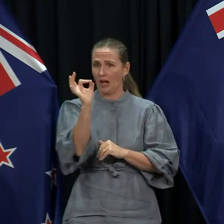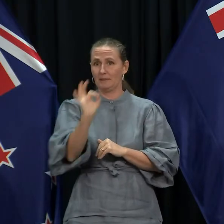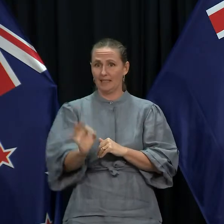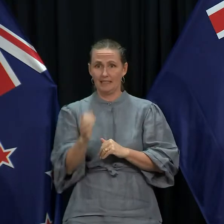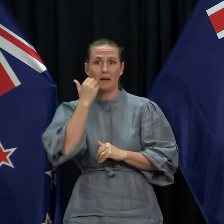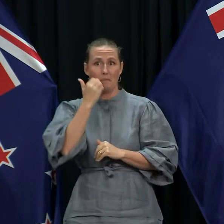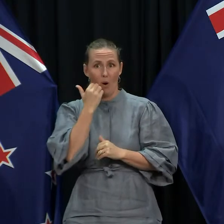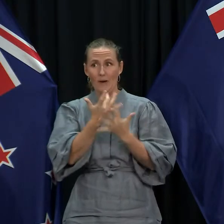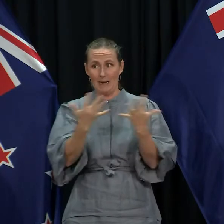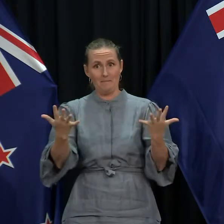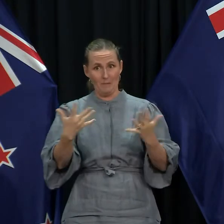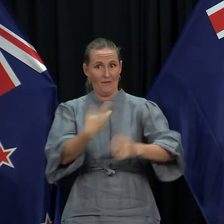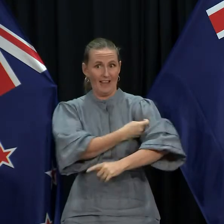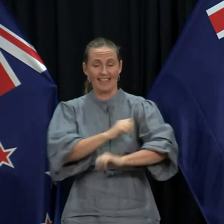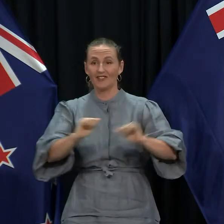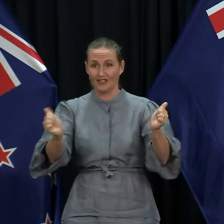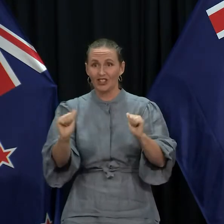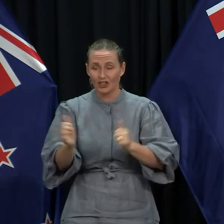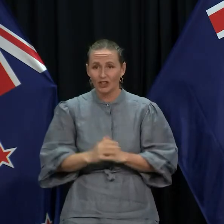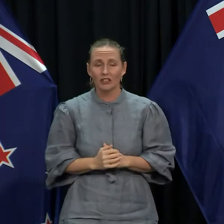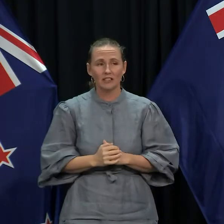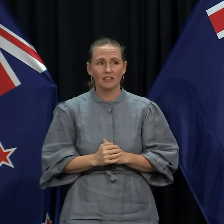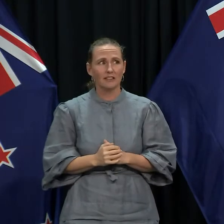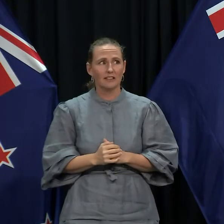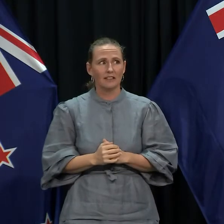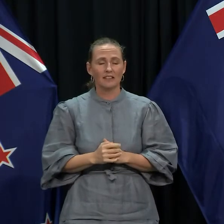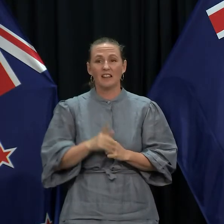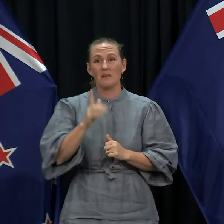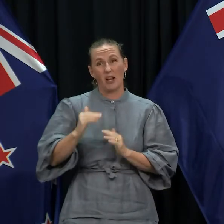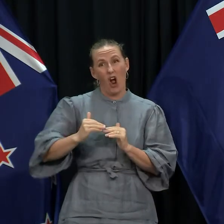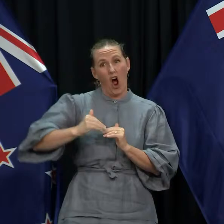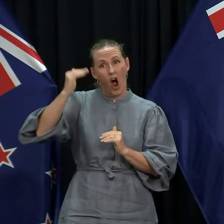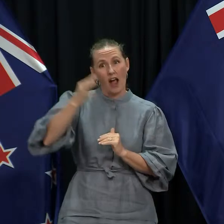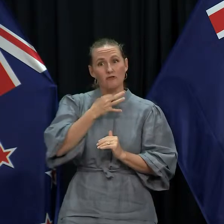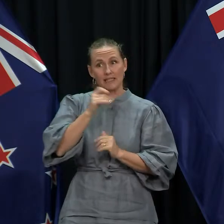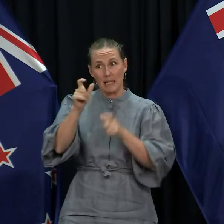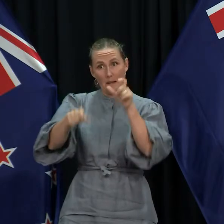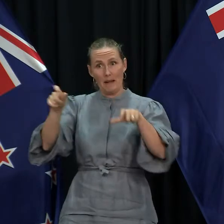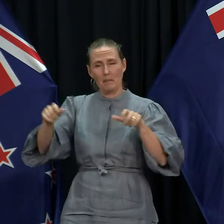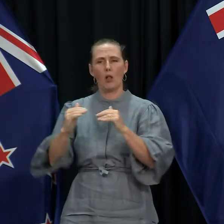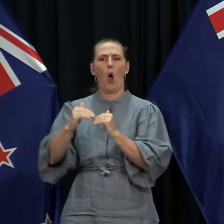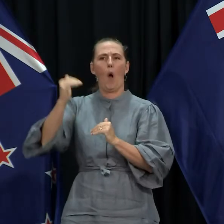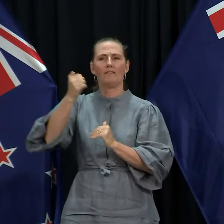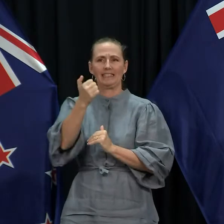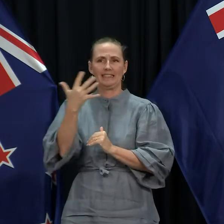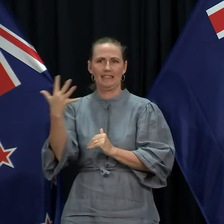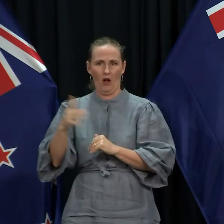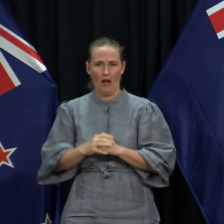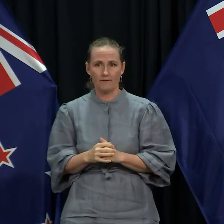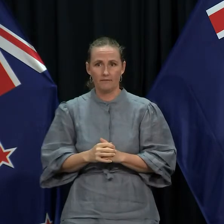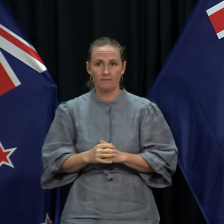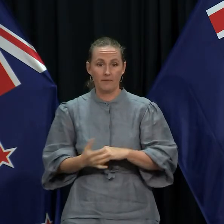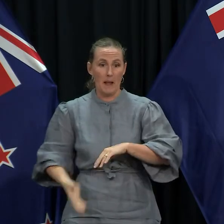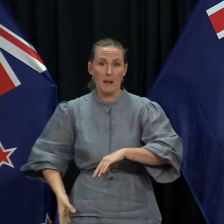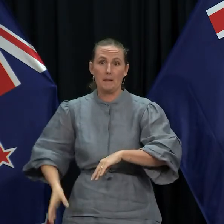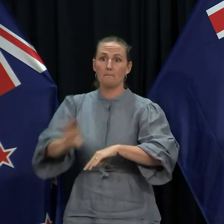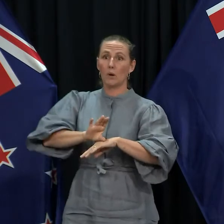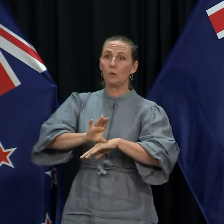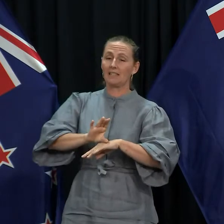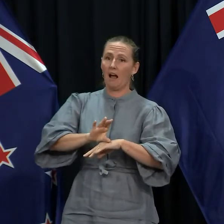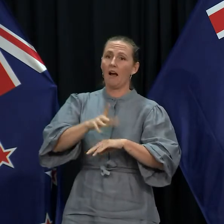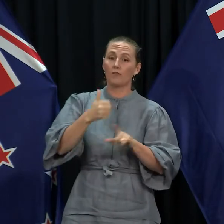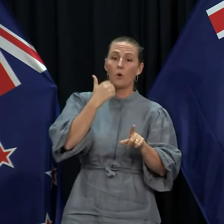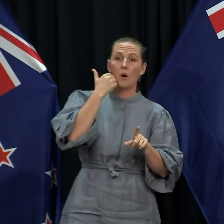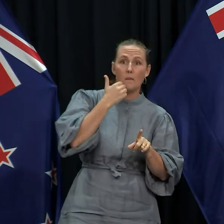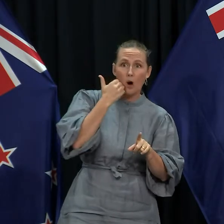things I'm very satisfied is that because our highest risk group is our over 65s, and our booster vaccination rates for Māori and Pacifica